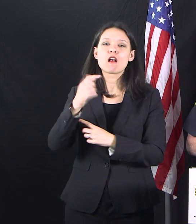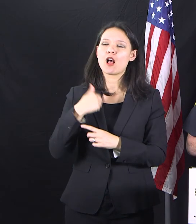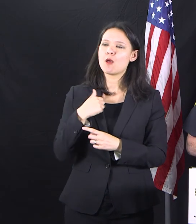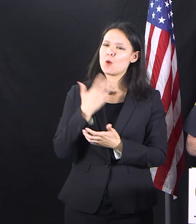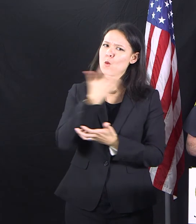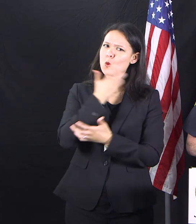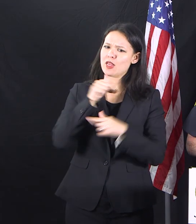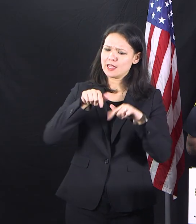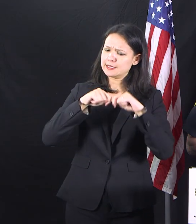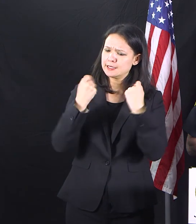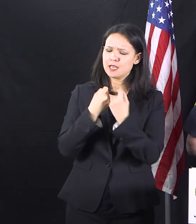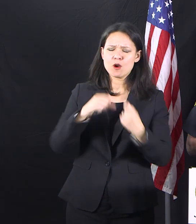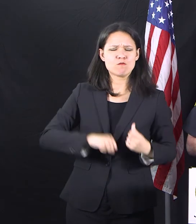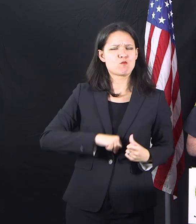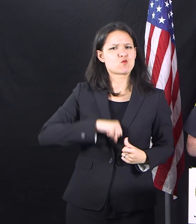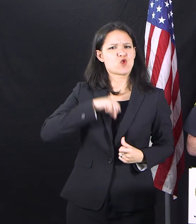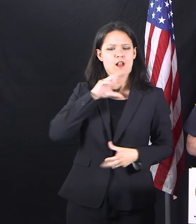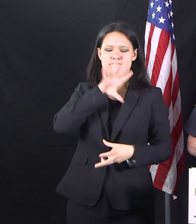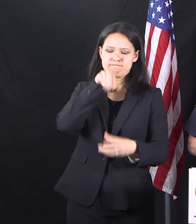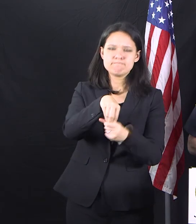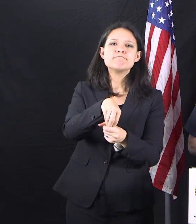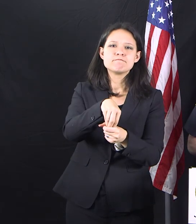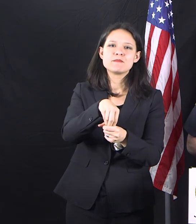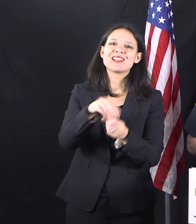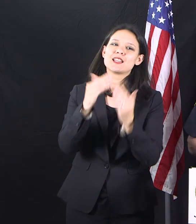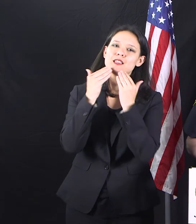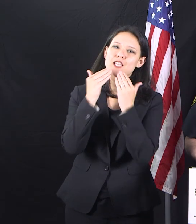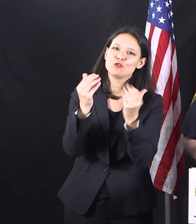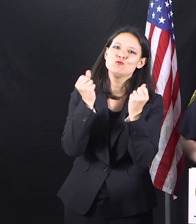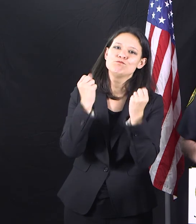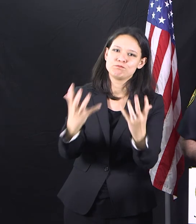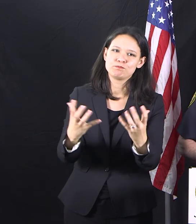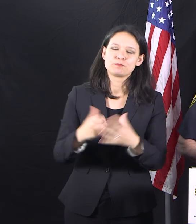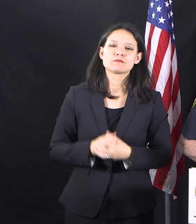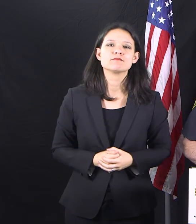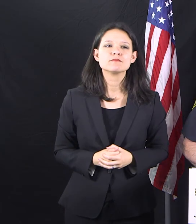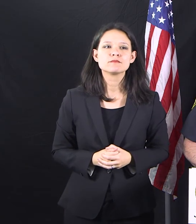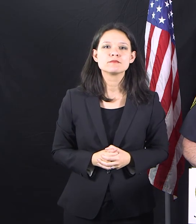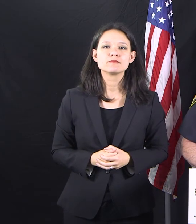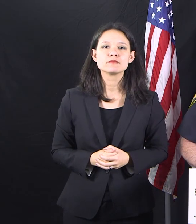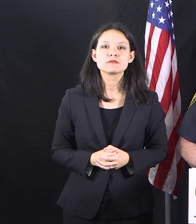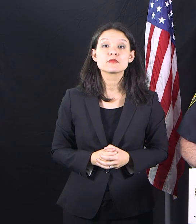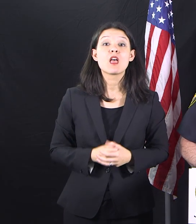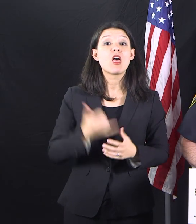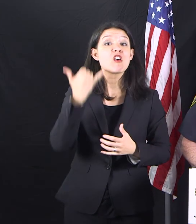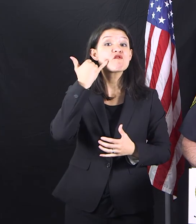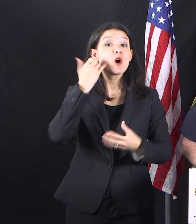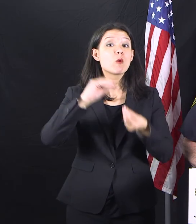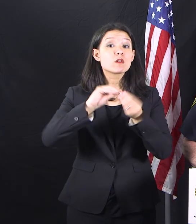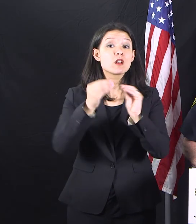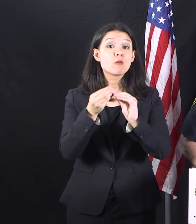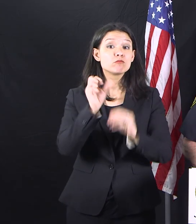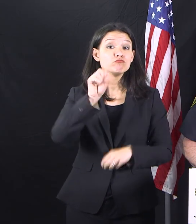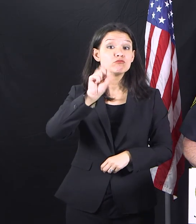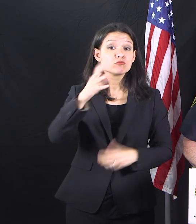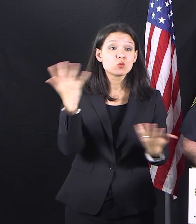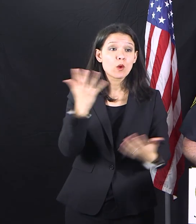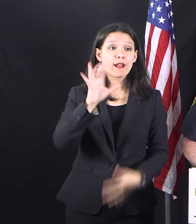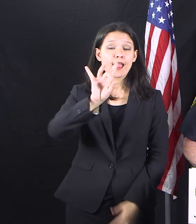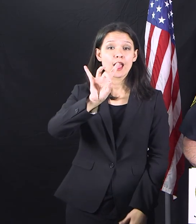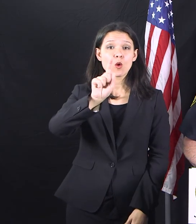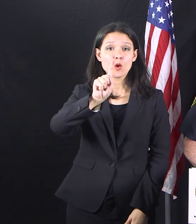part of a team than I am of this team. So thank you very much. The hotline phone number is